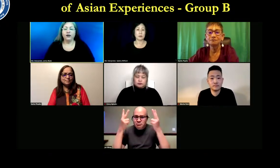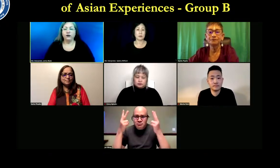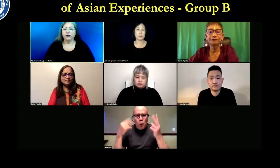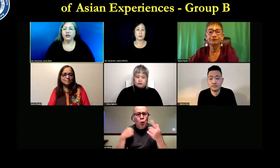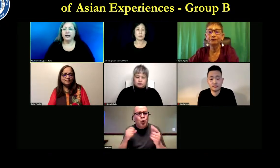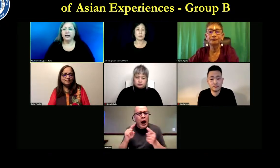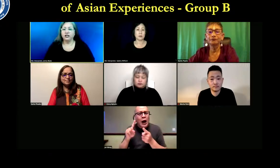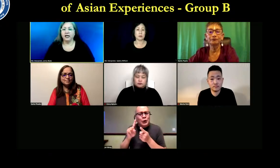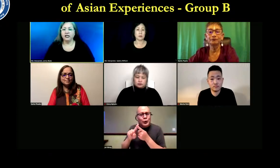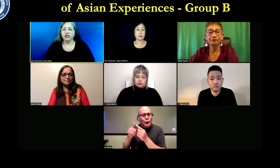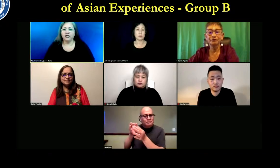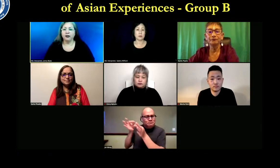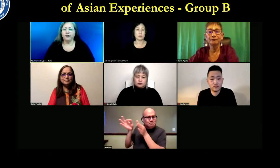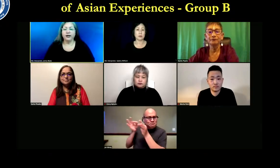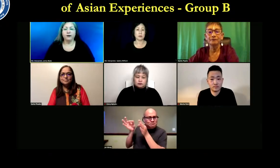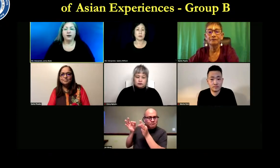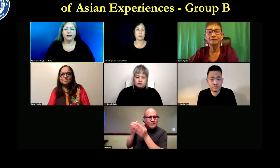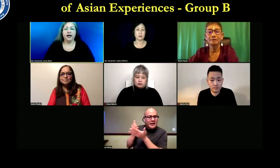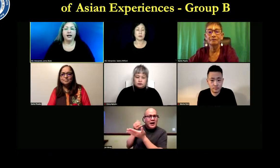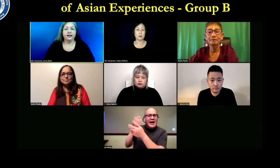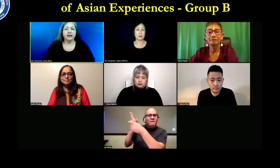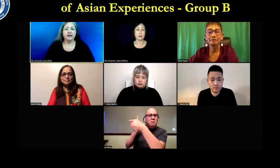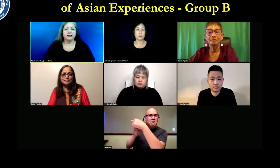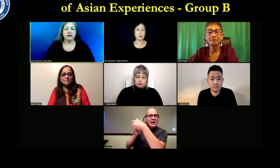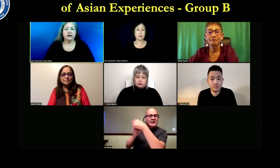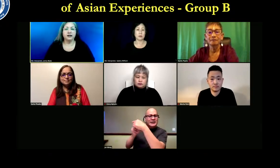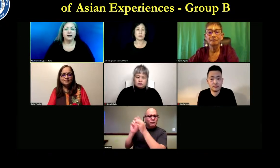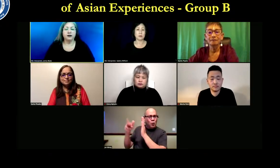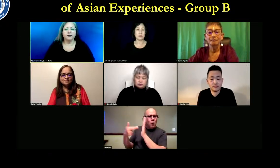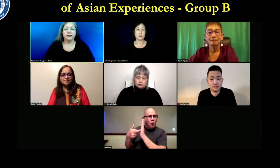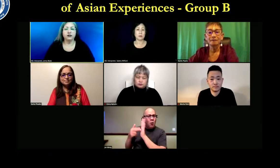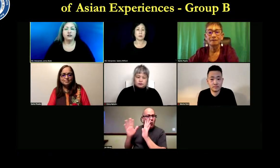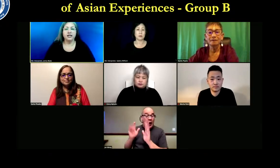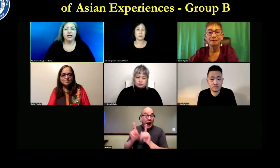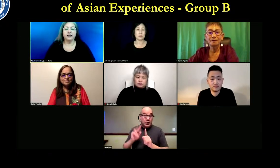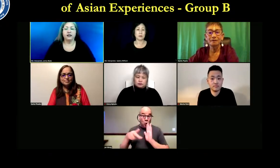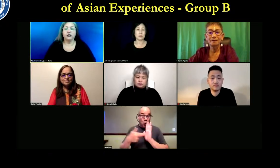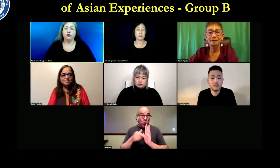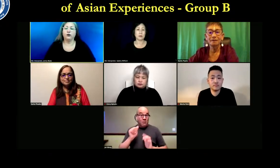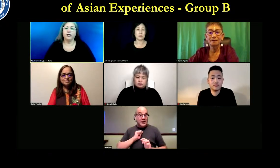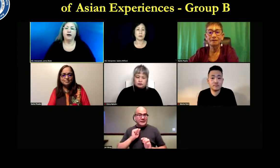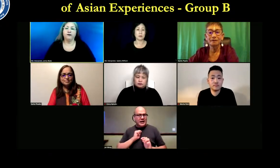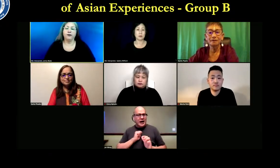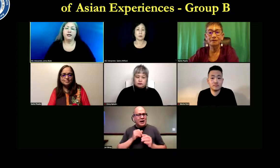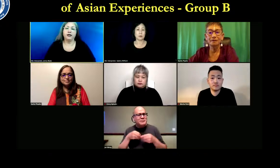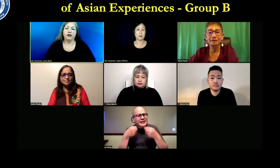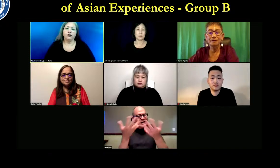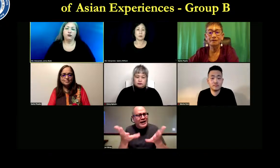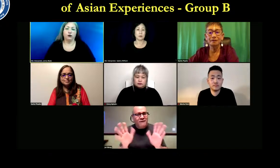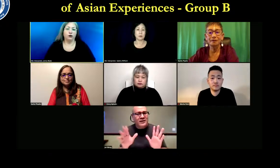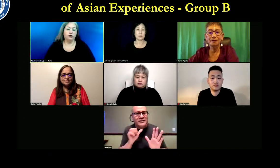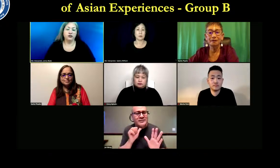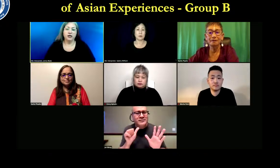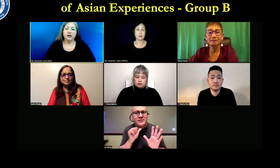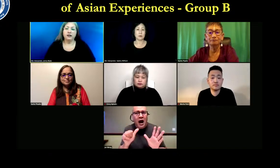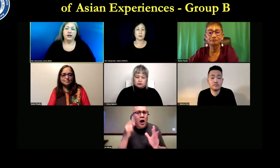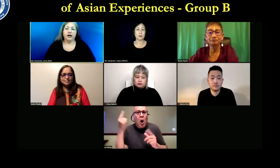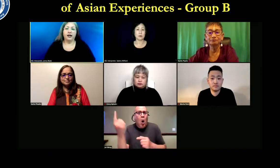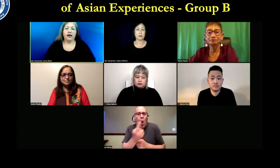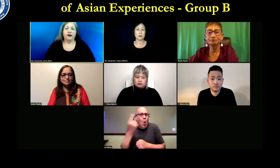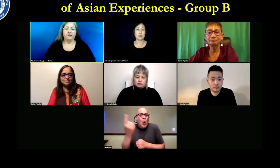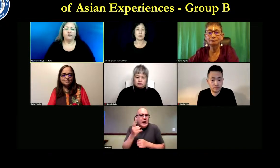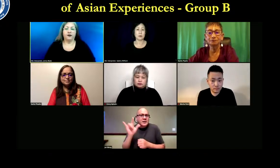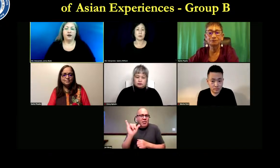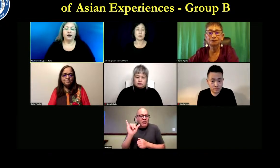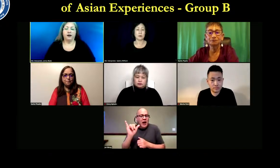well, yeah, you're good at education. But that, I think, is a misunderstanding. You know, we have many other roles